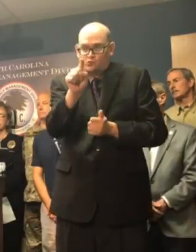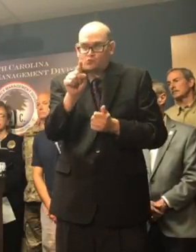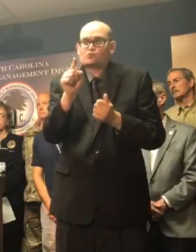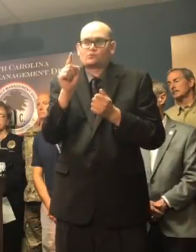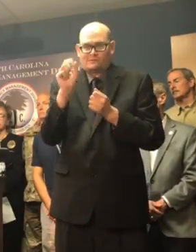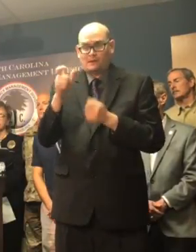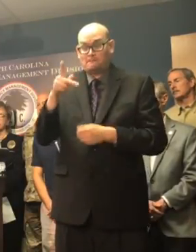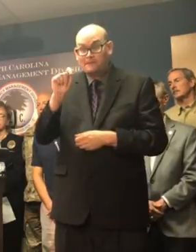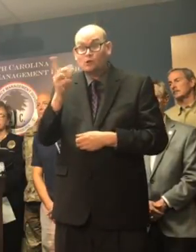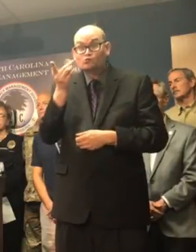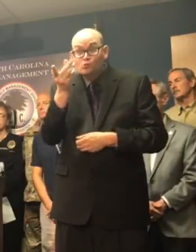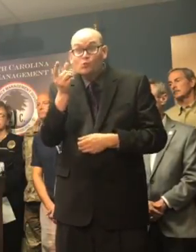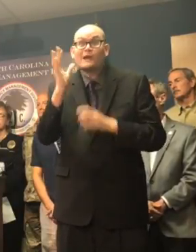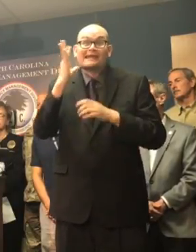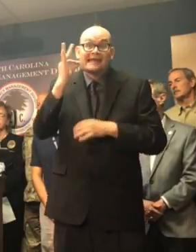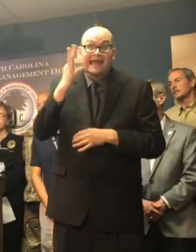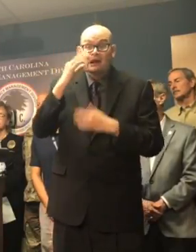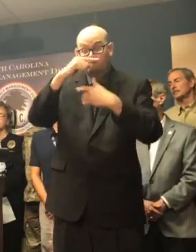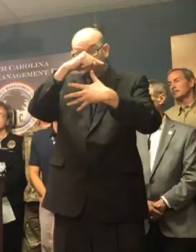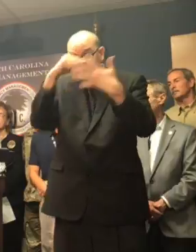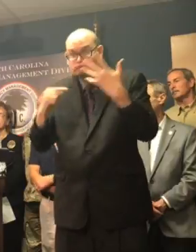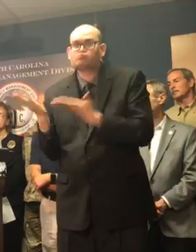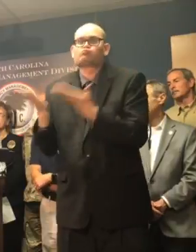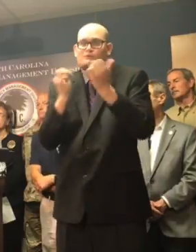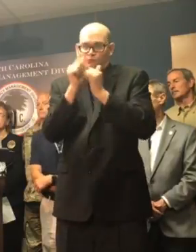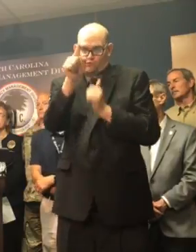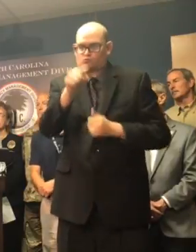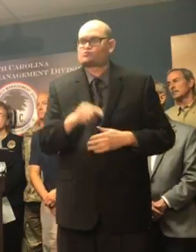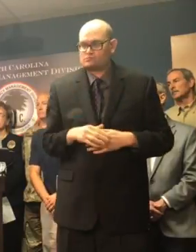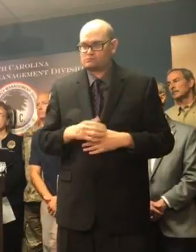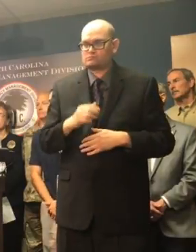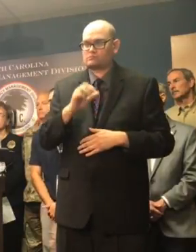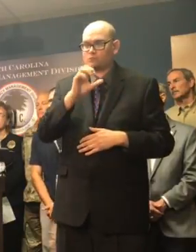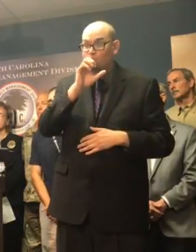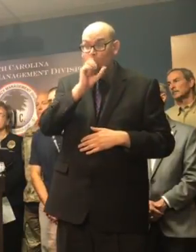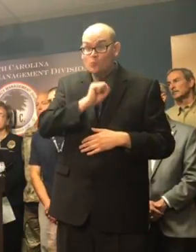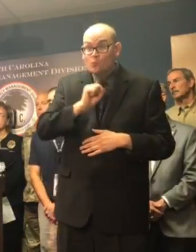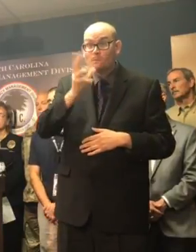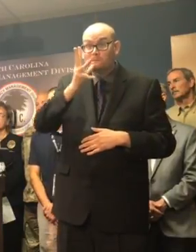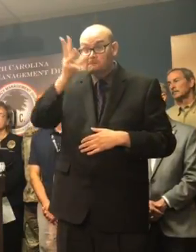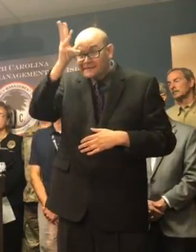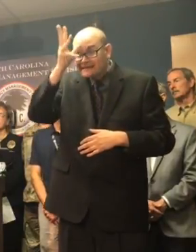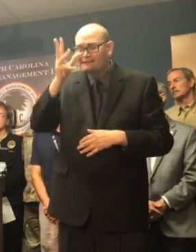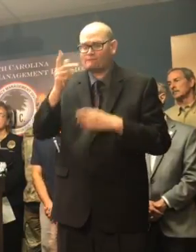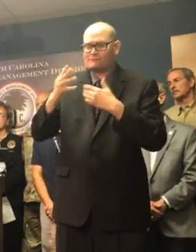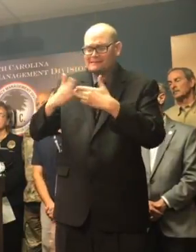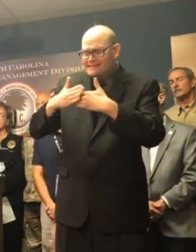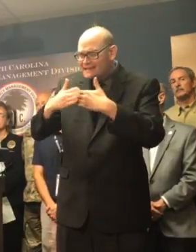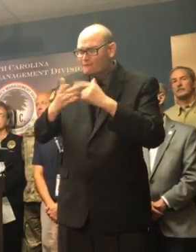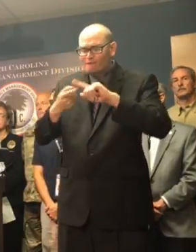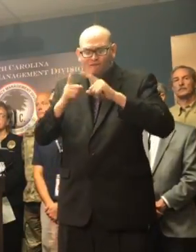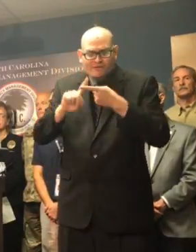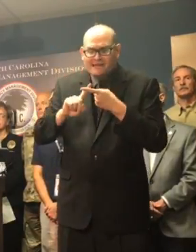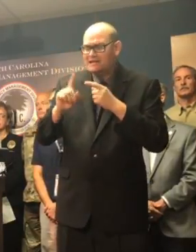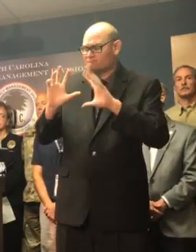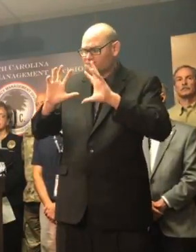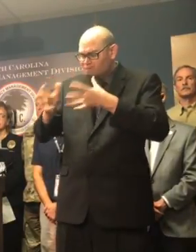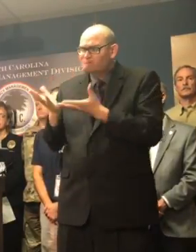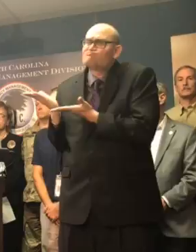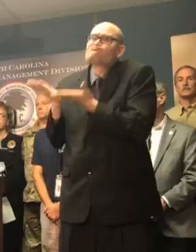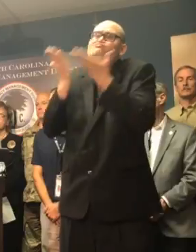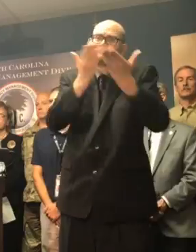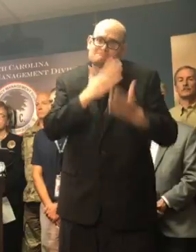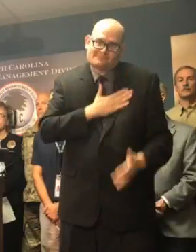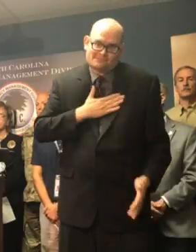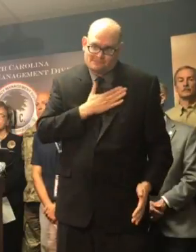have elderly parents, if you have other people, make sure they're all safe. Check your neighbors, check all of the people around you, just